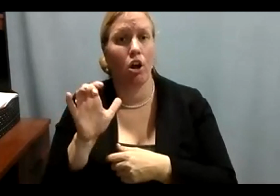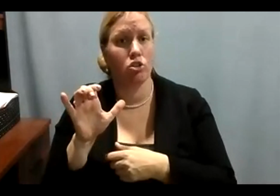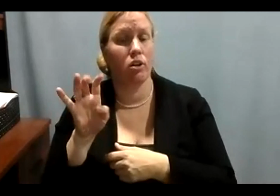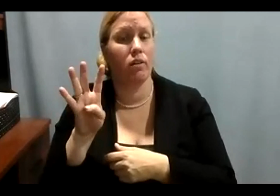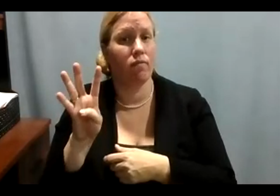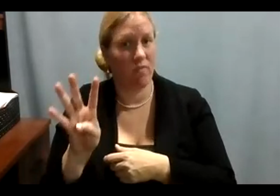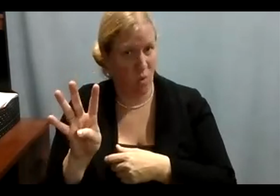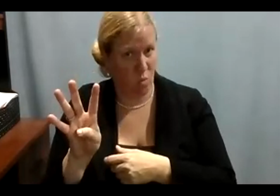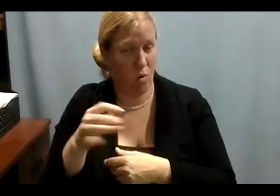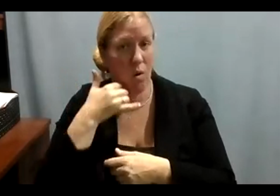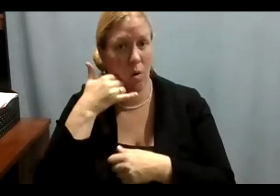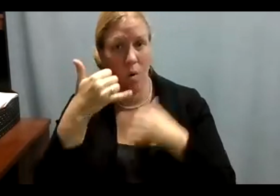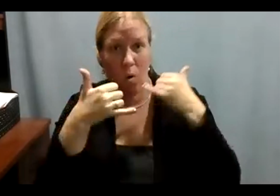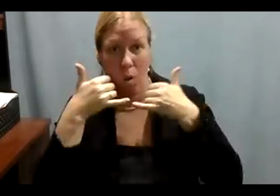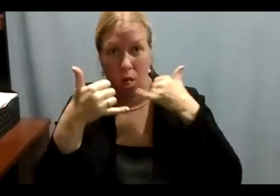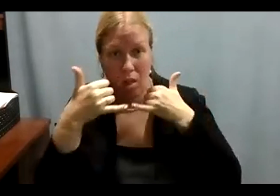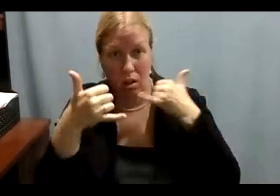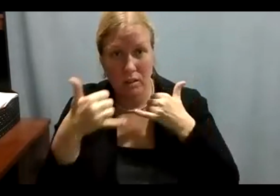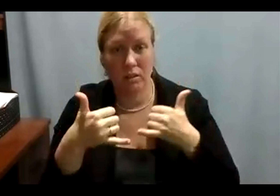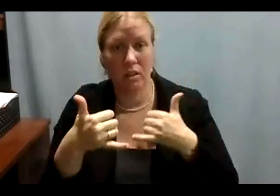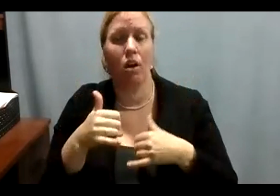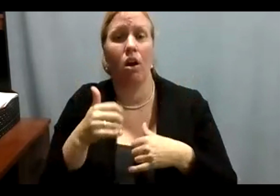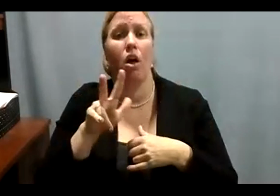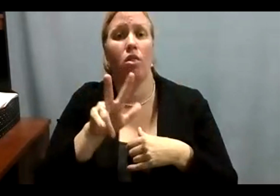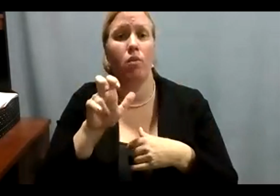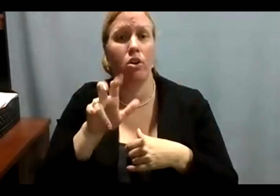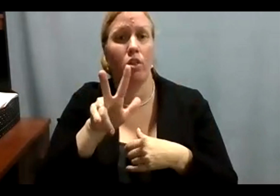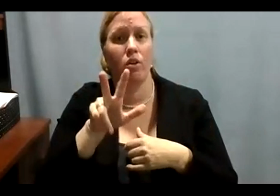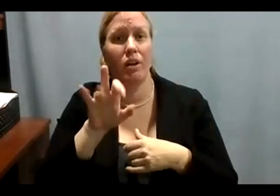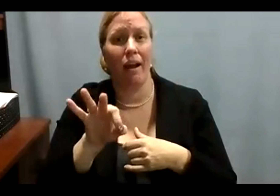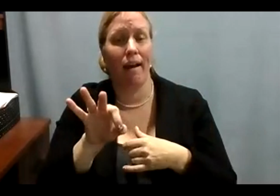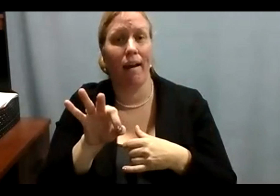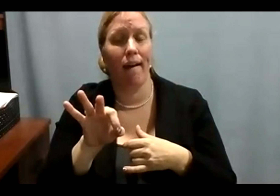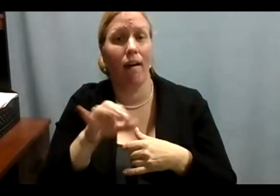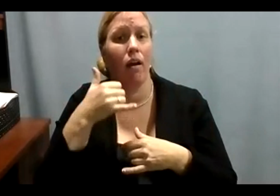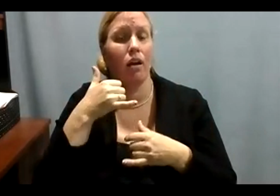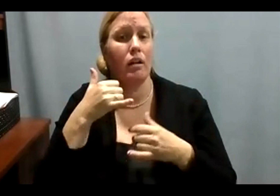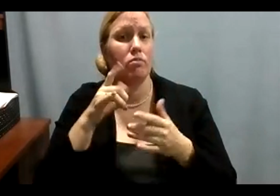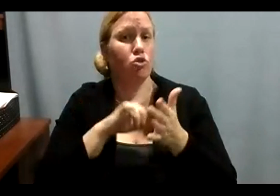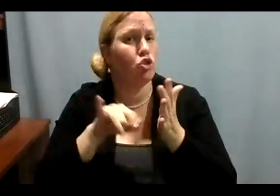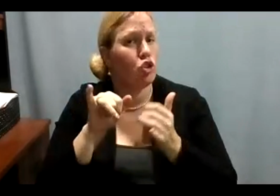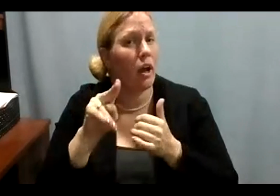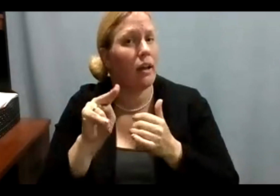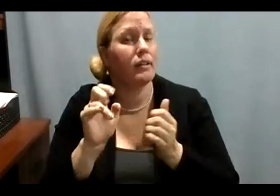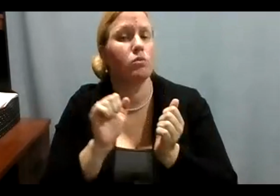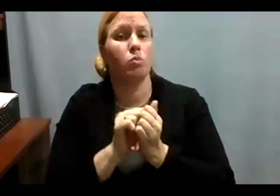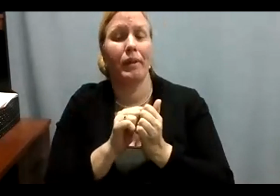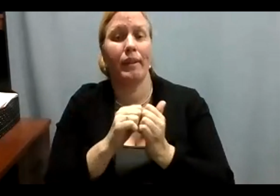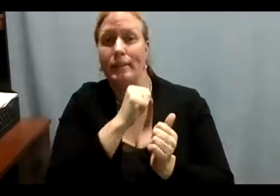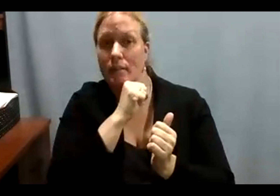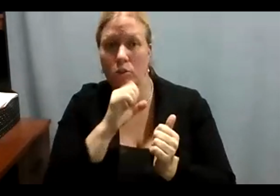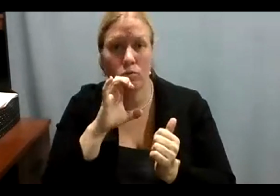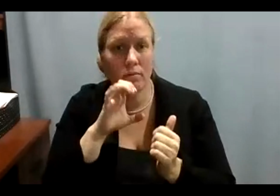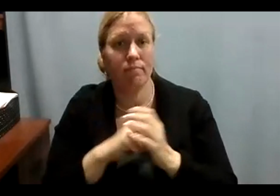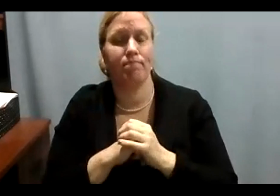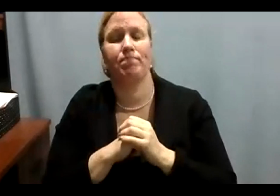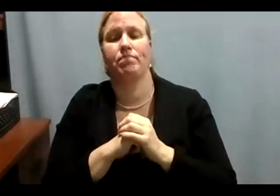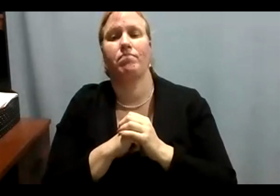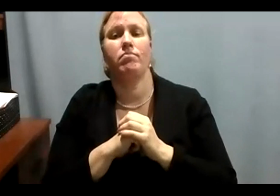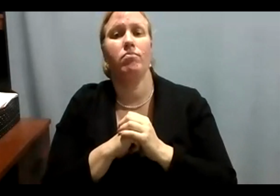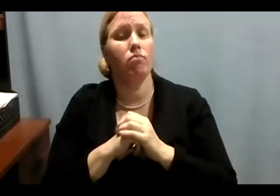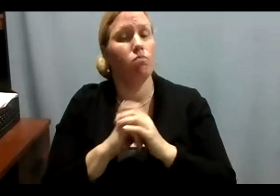339 conversations with seniors to check in and generally the feedback that we've gotten is that um folks are